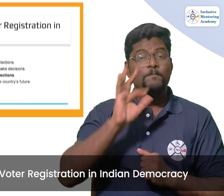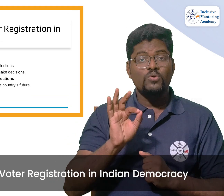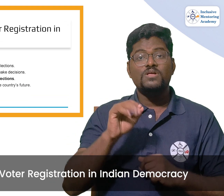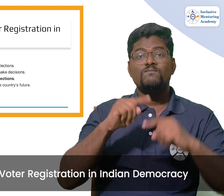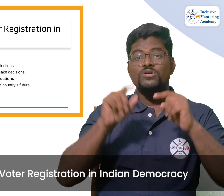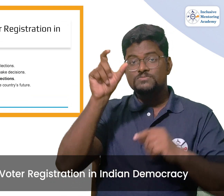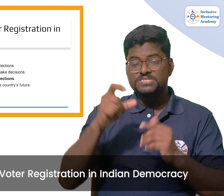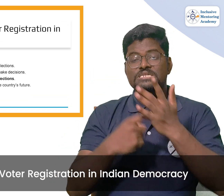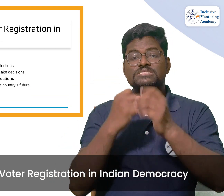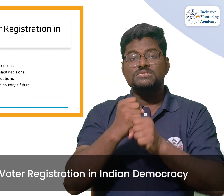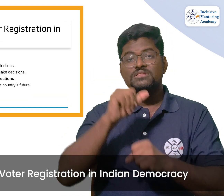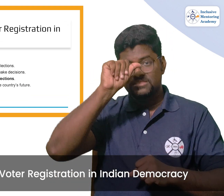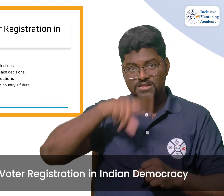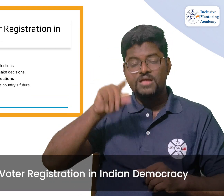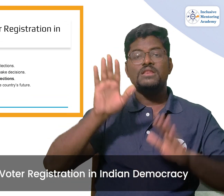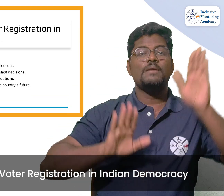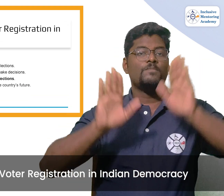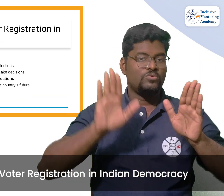Importance of voter registration in Indian democracy.